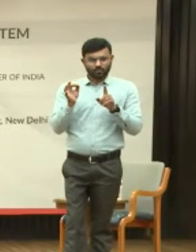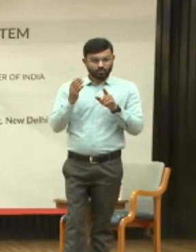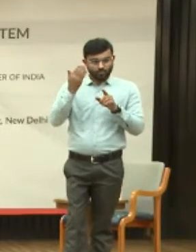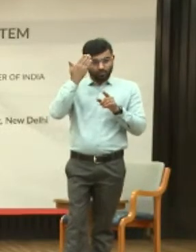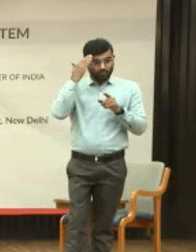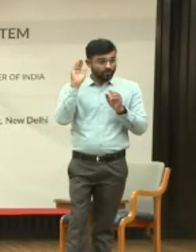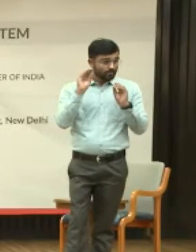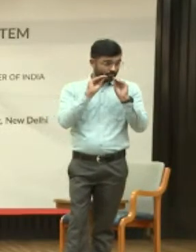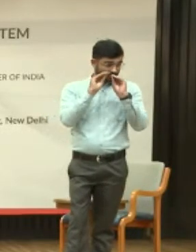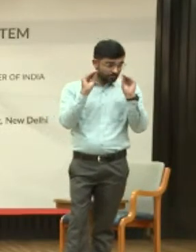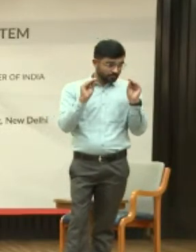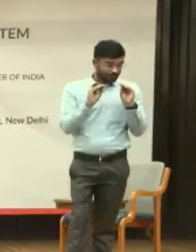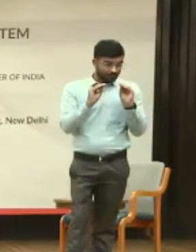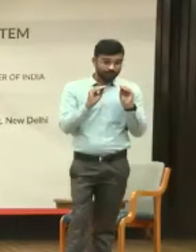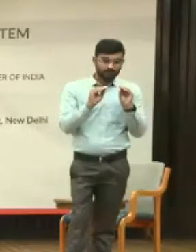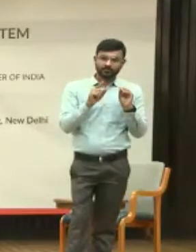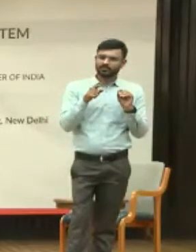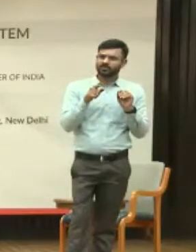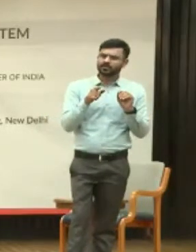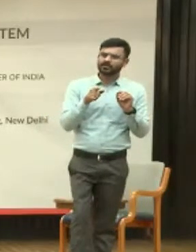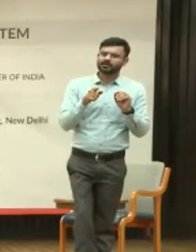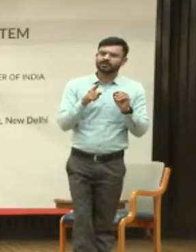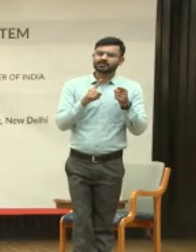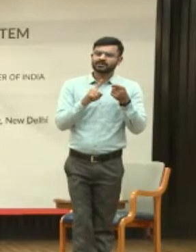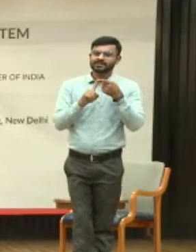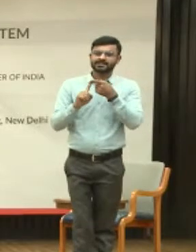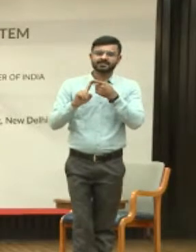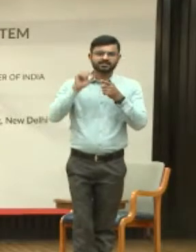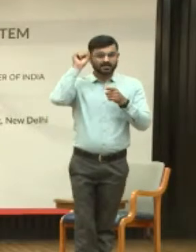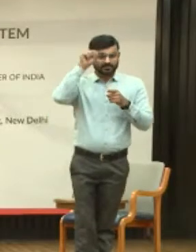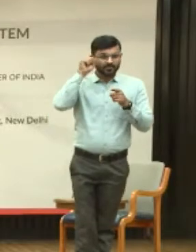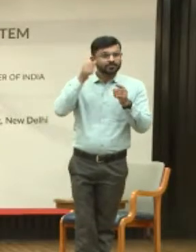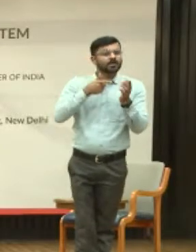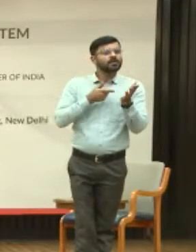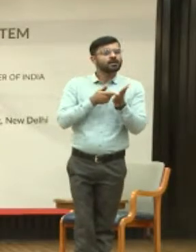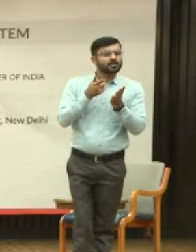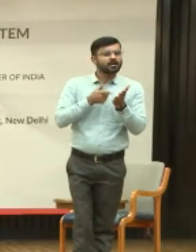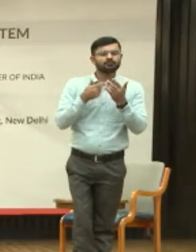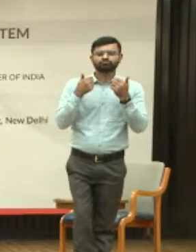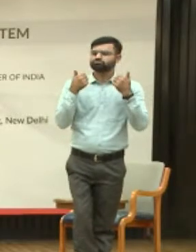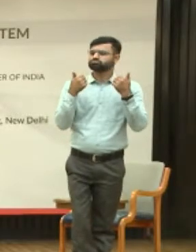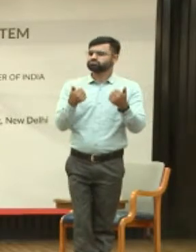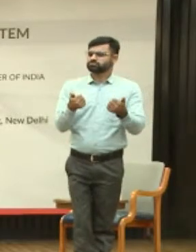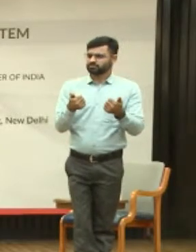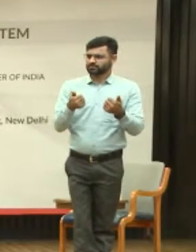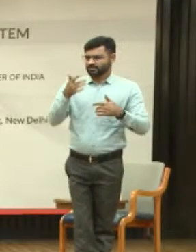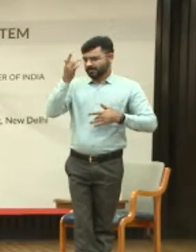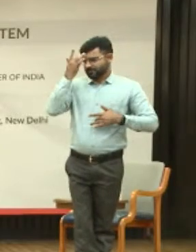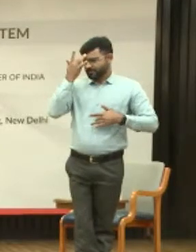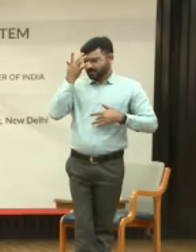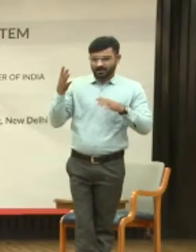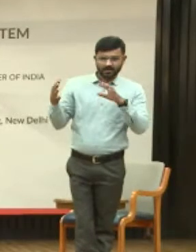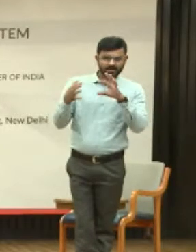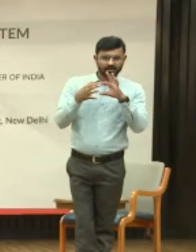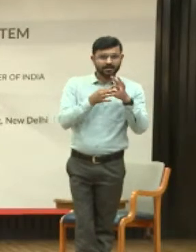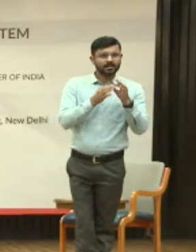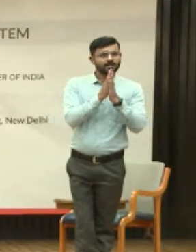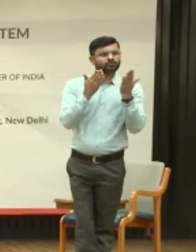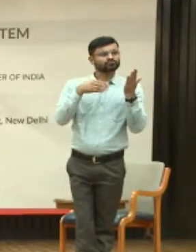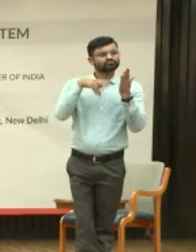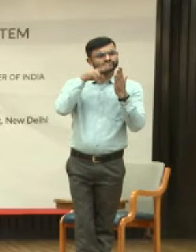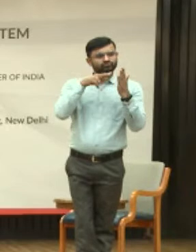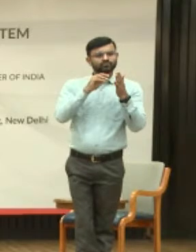know that there is an East Punjab Agricultural Pests, Diseases and Noxious Weeds